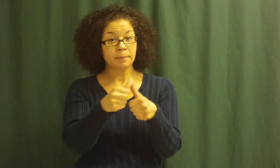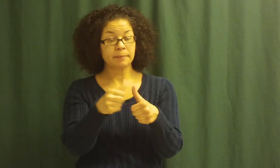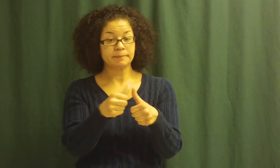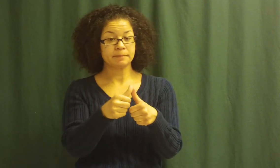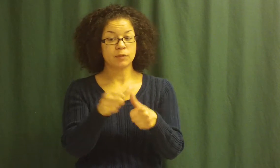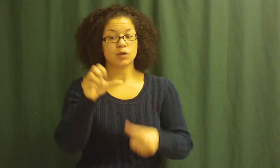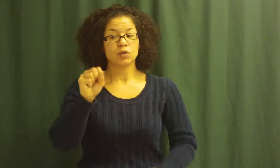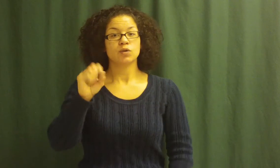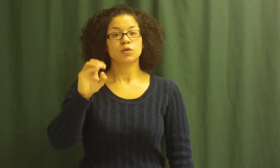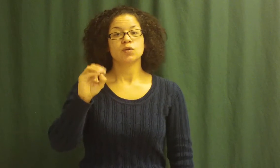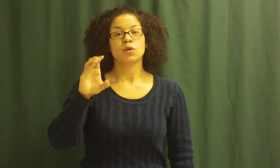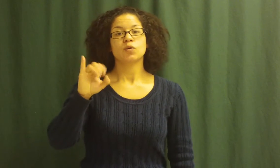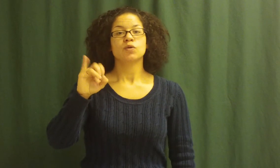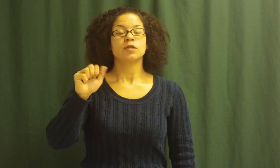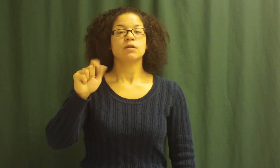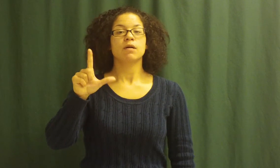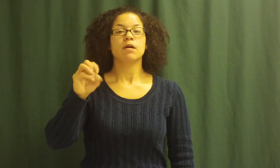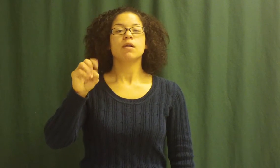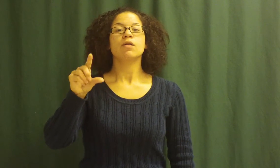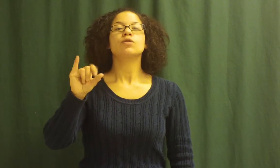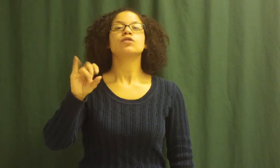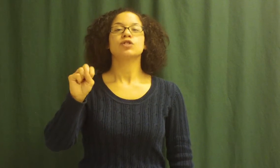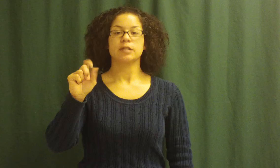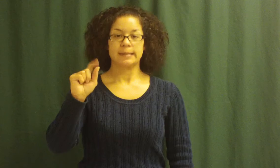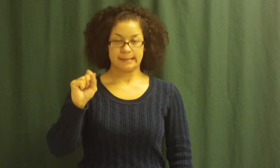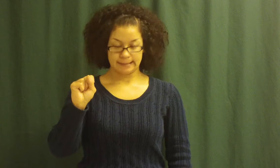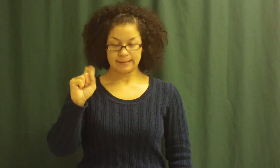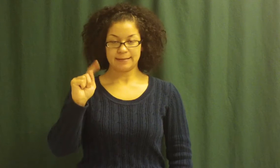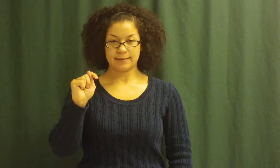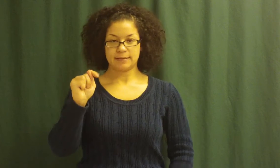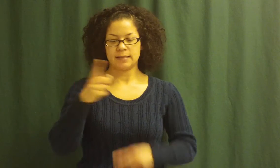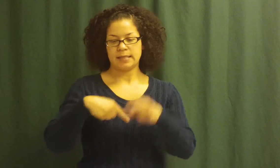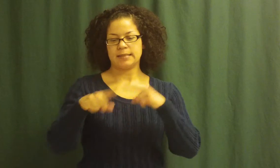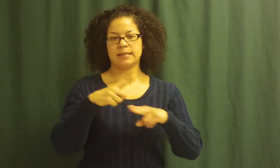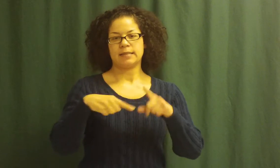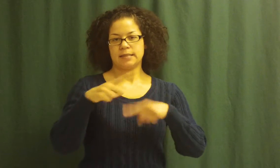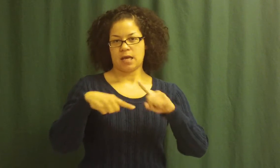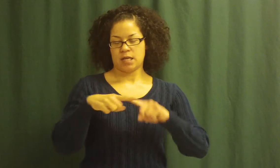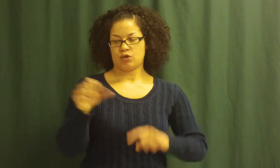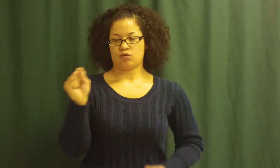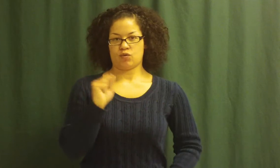sociologists define culture differently than they do cultured,